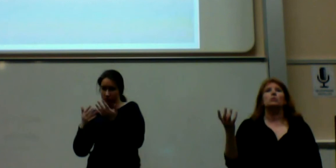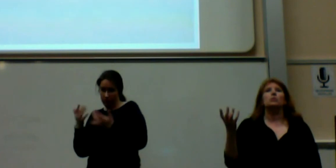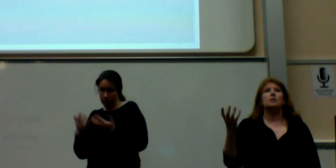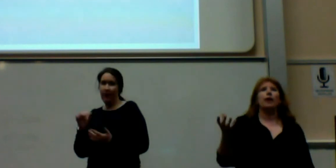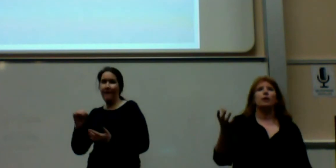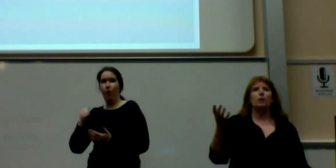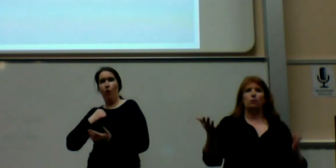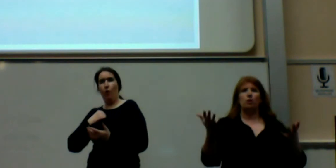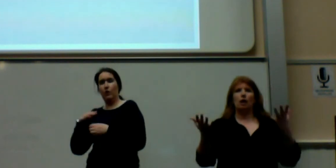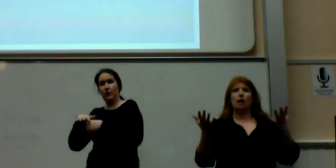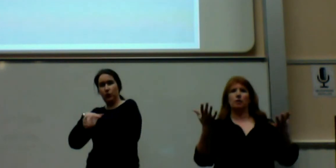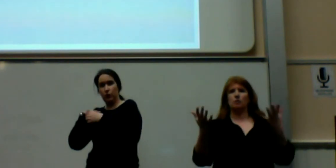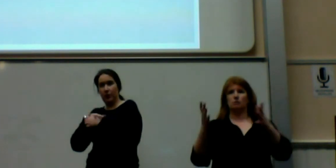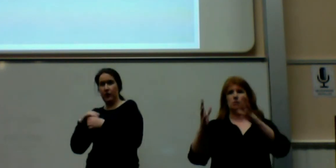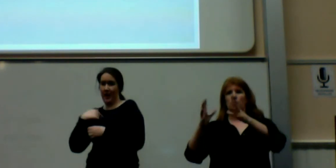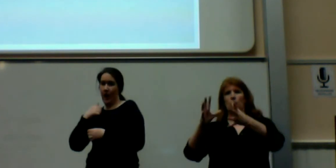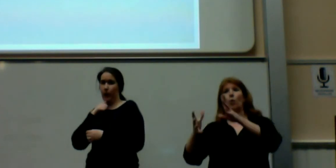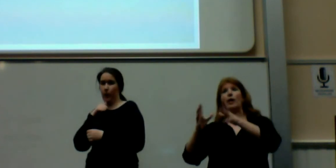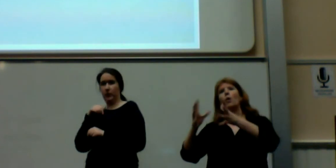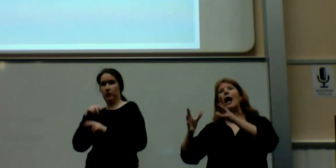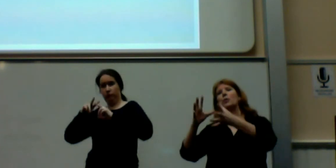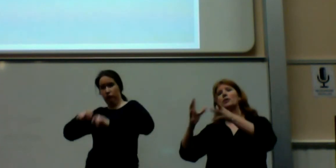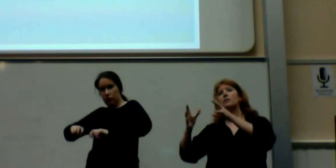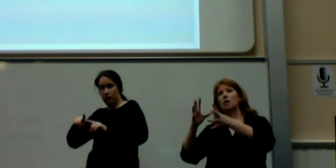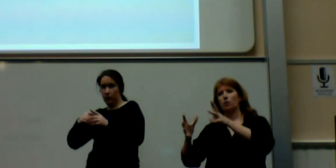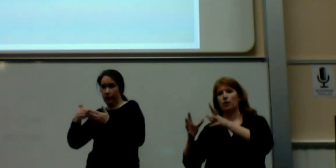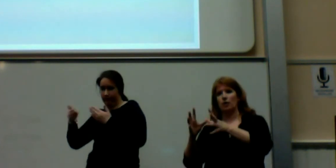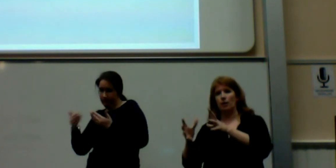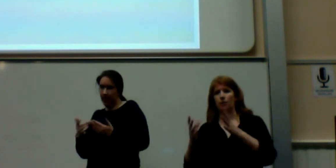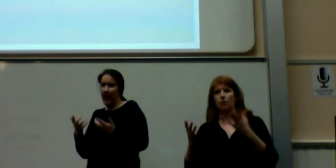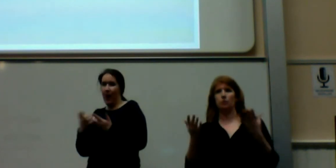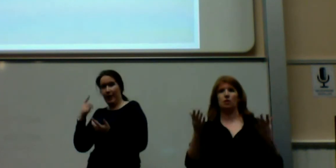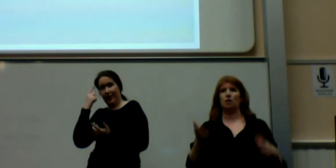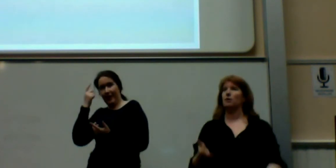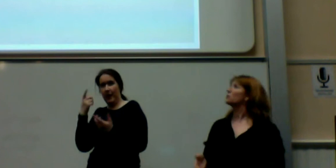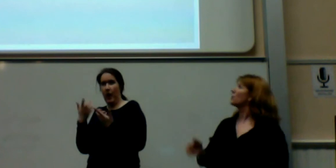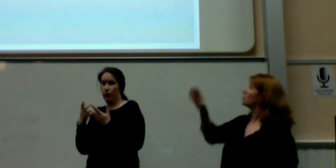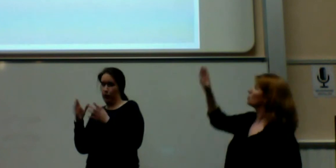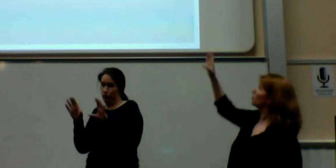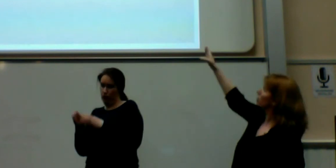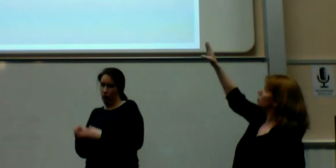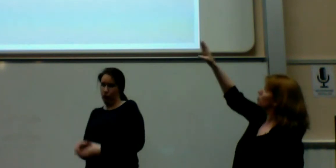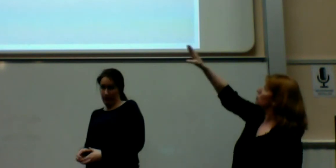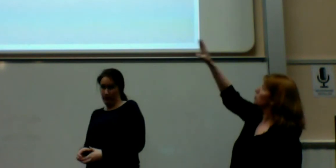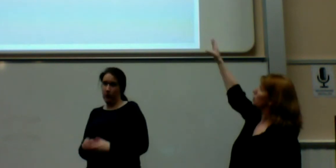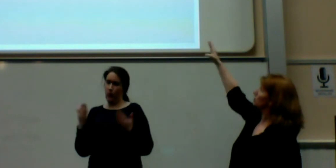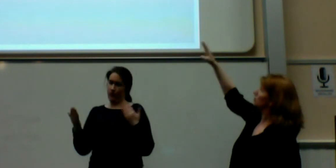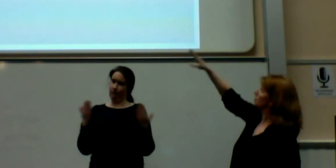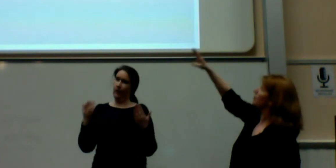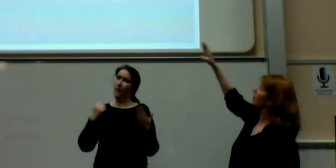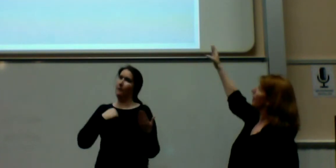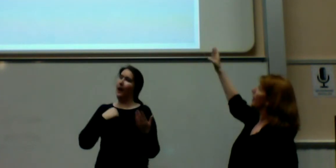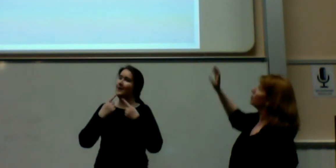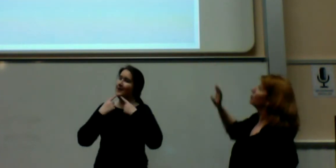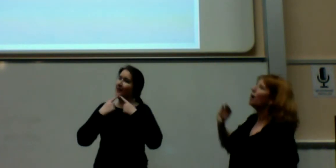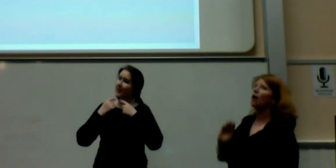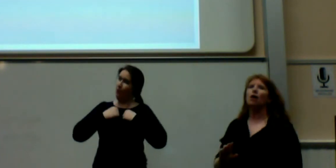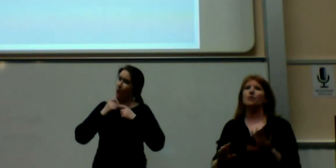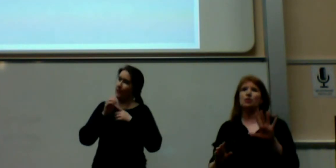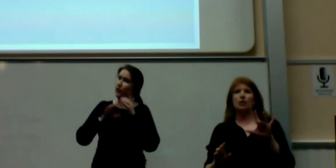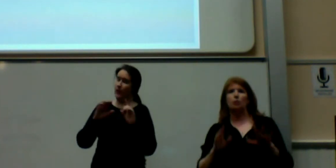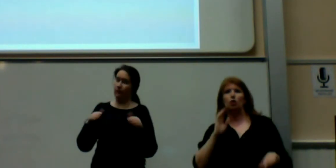to decide whether or not, you know, where, how it is they were thinking about ethical scenarios. So that's sort of the two data sources that I